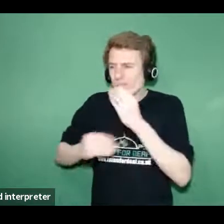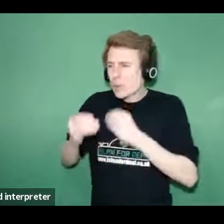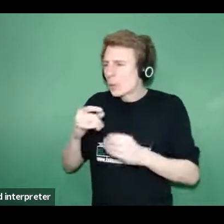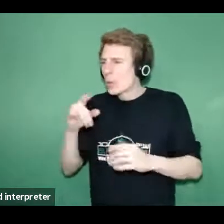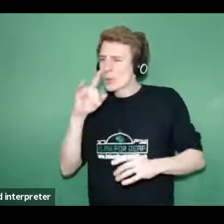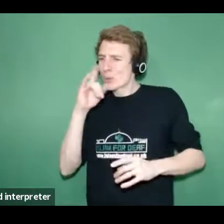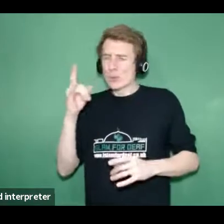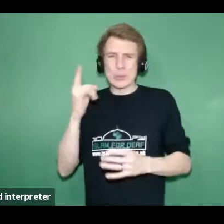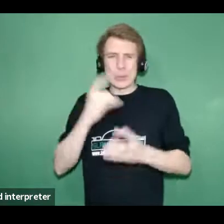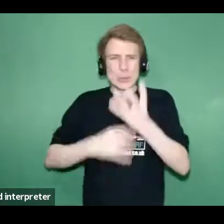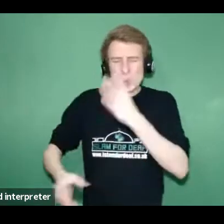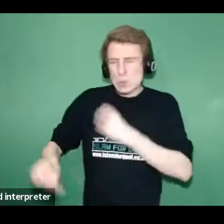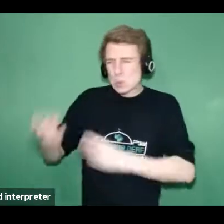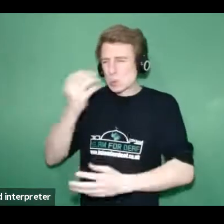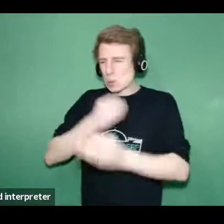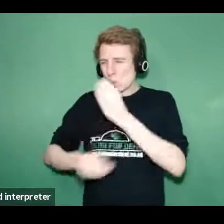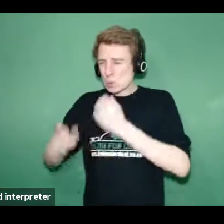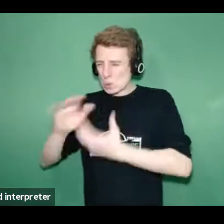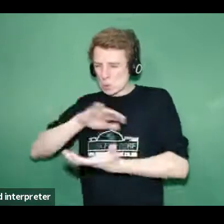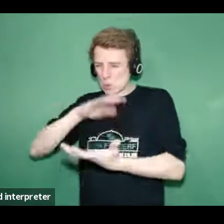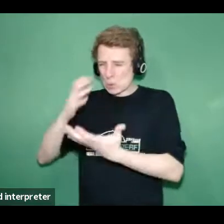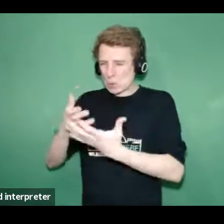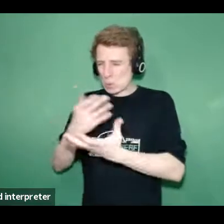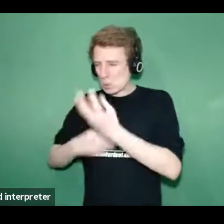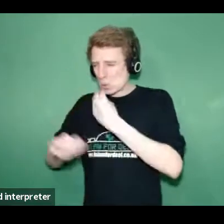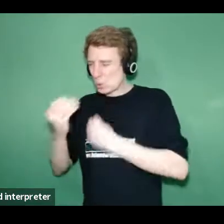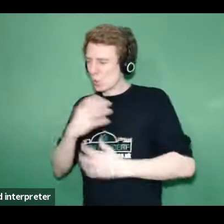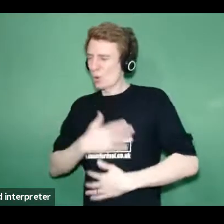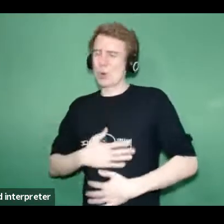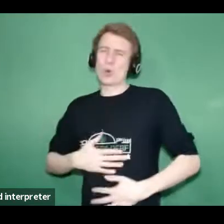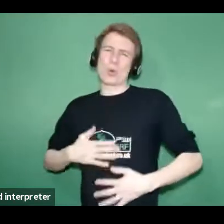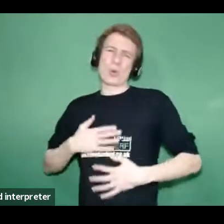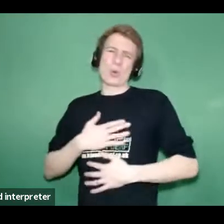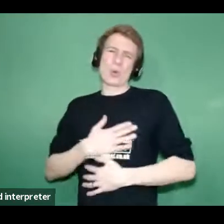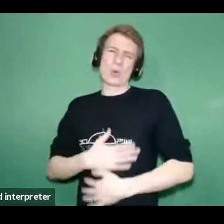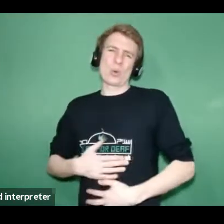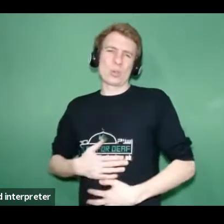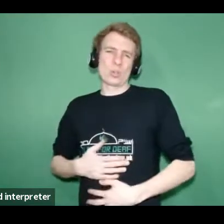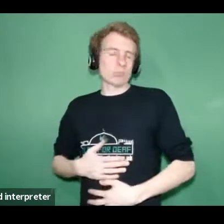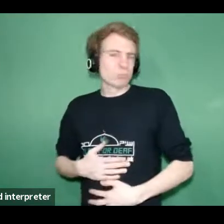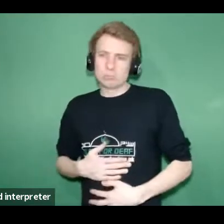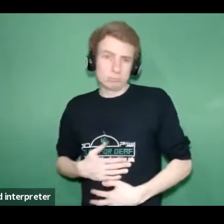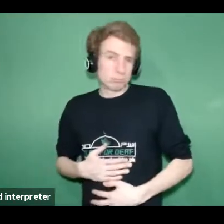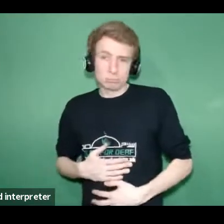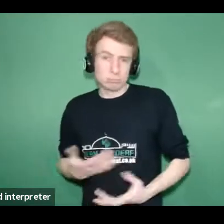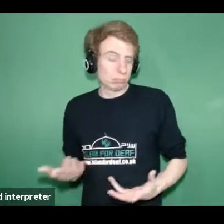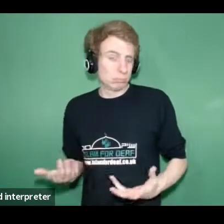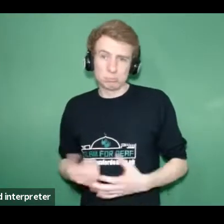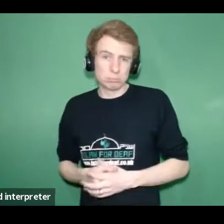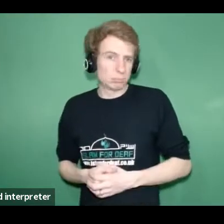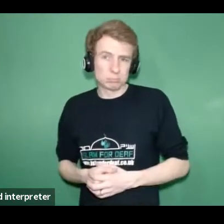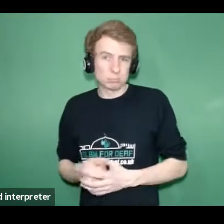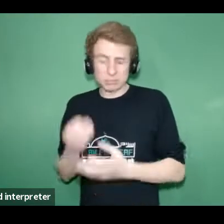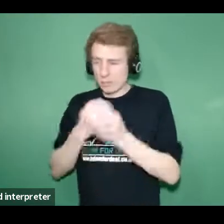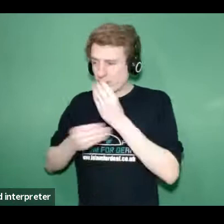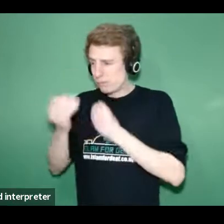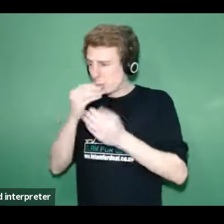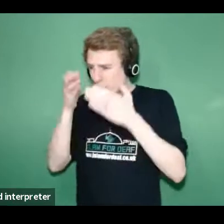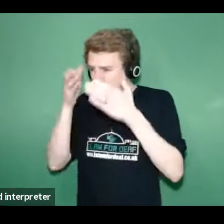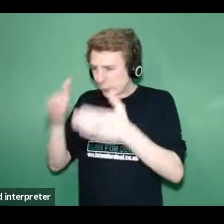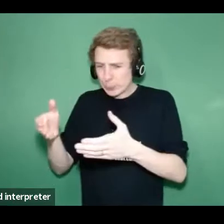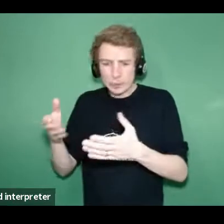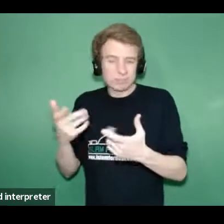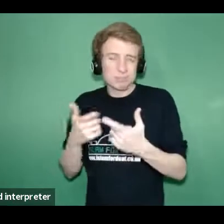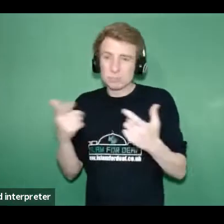the focus was never about food. And he never gave too much importance